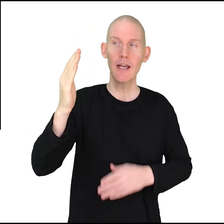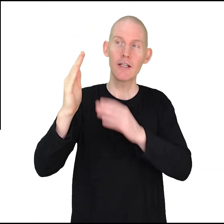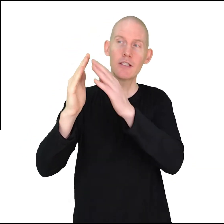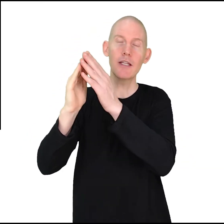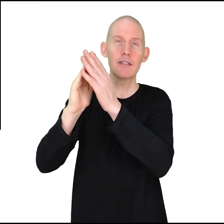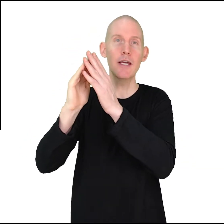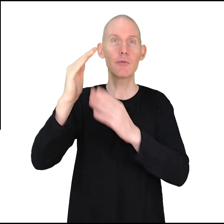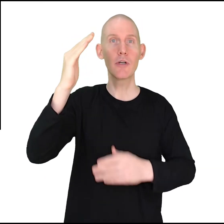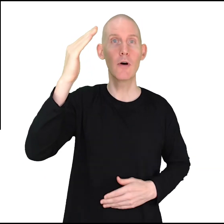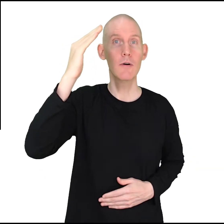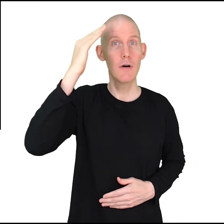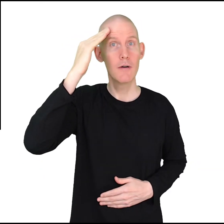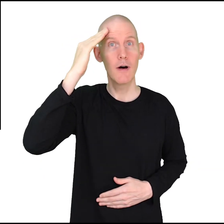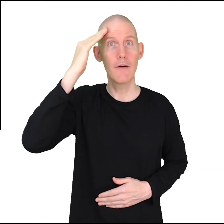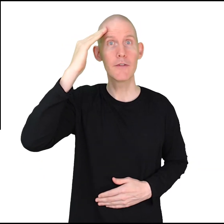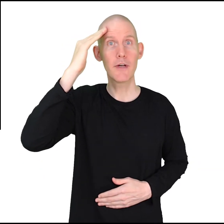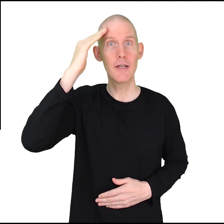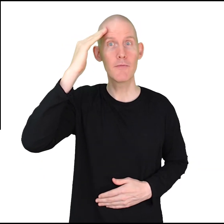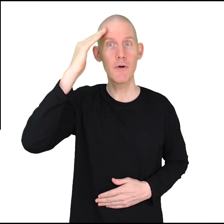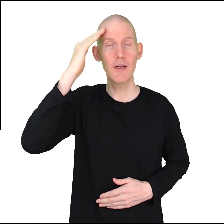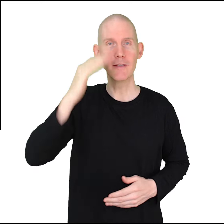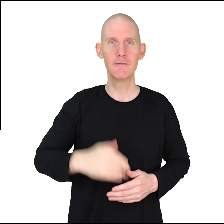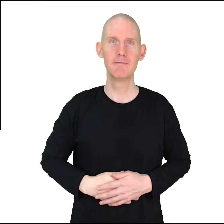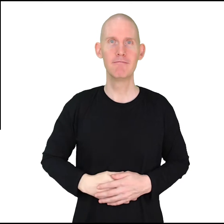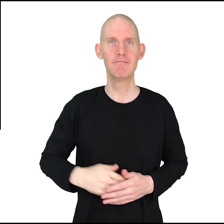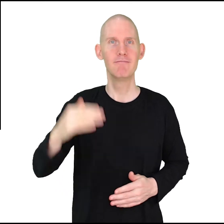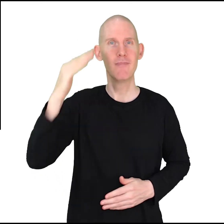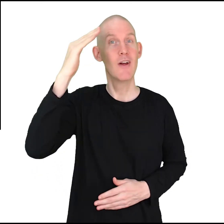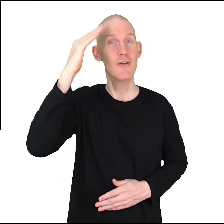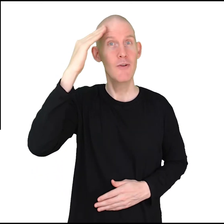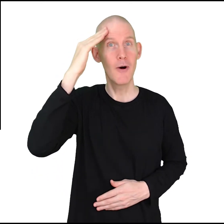just take the tips and go on the side of your forehead. No.